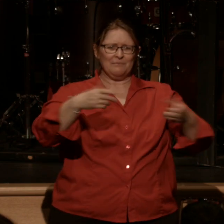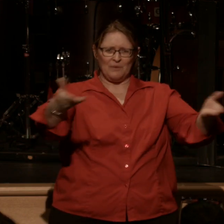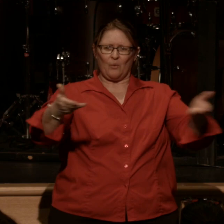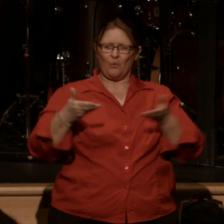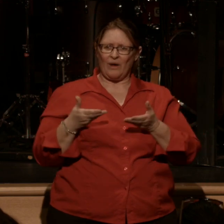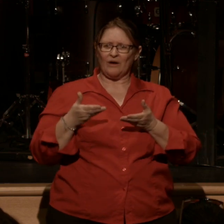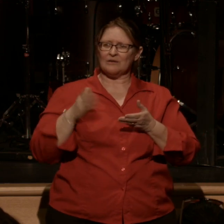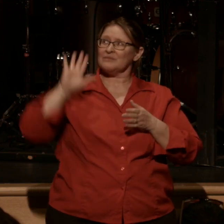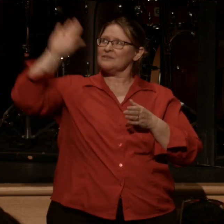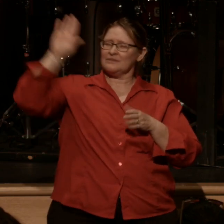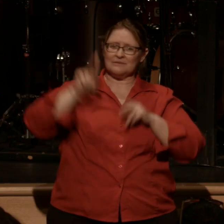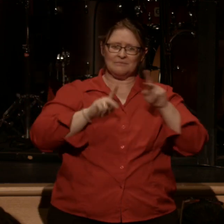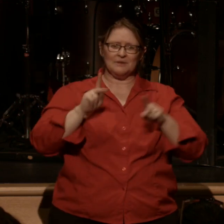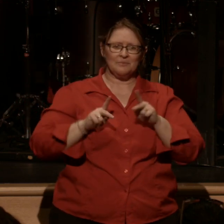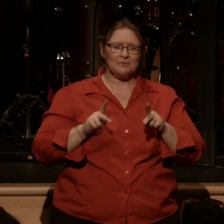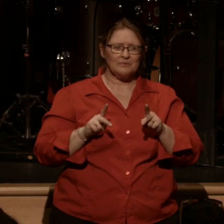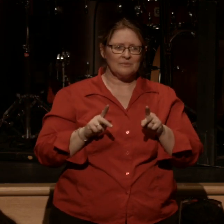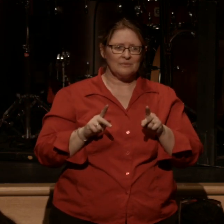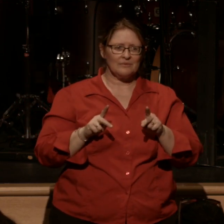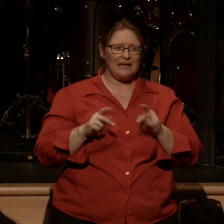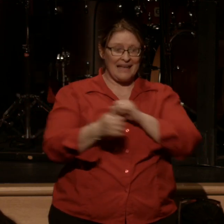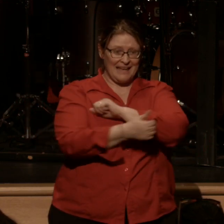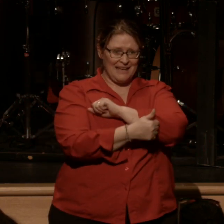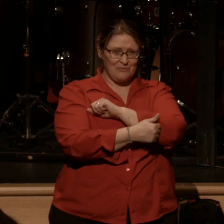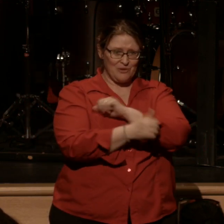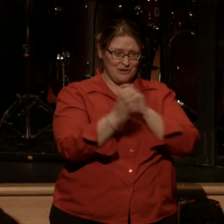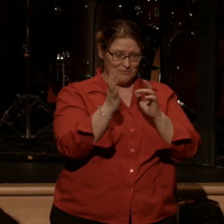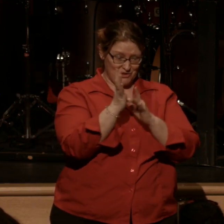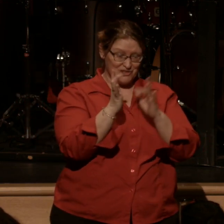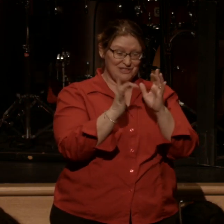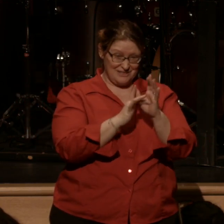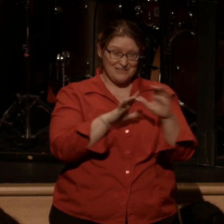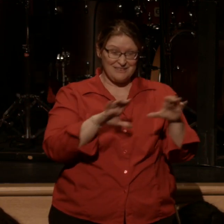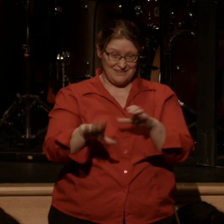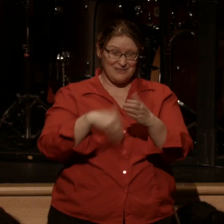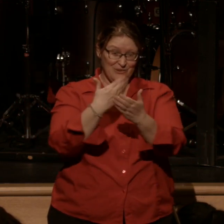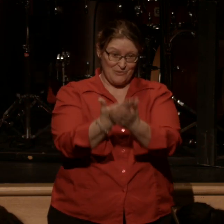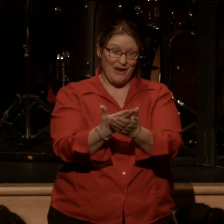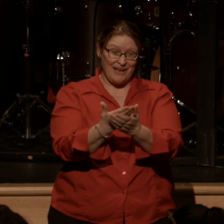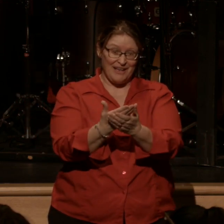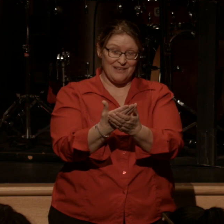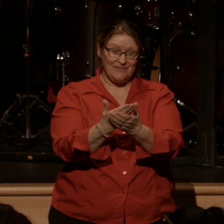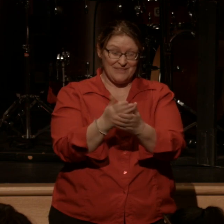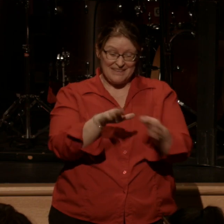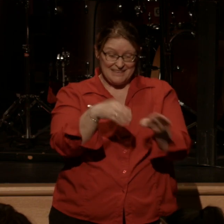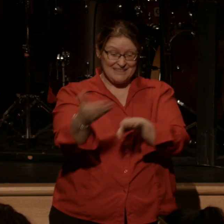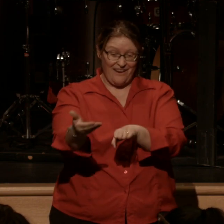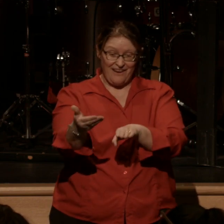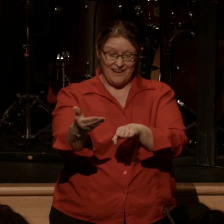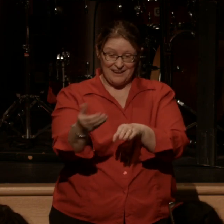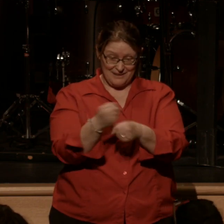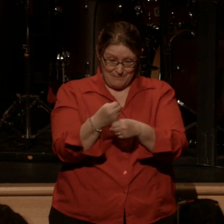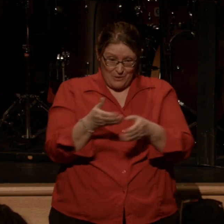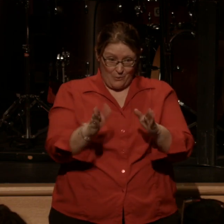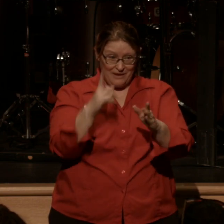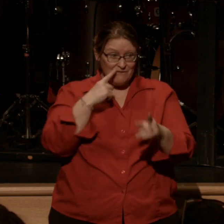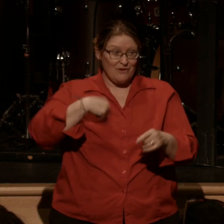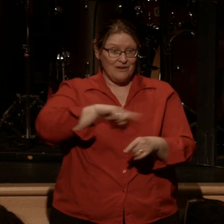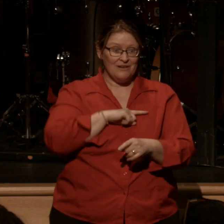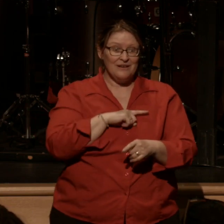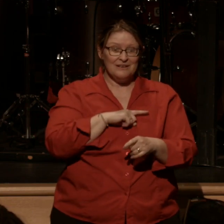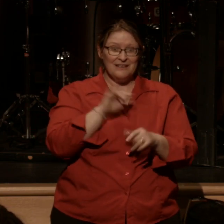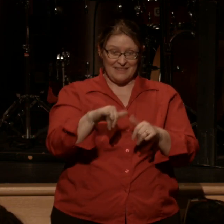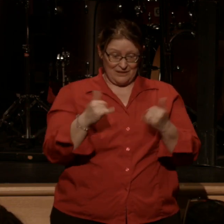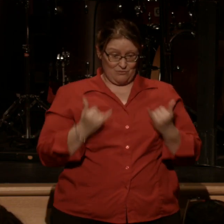as the people of God. Abraham, Jesus did come. He did die. He did make a way. This is true.